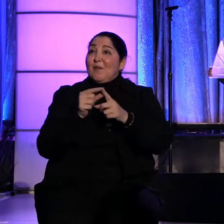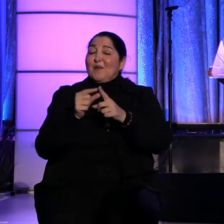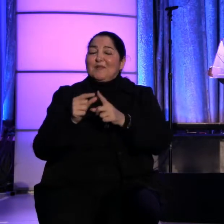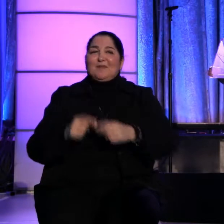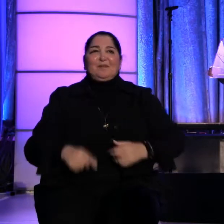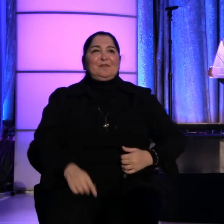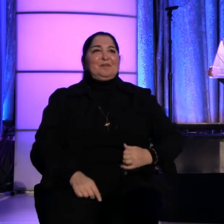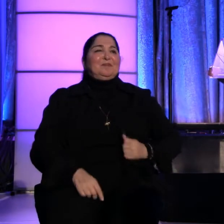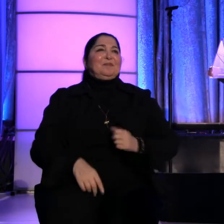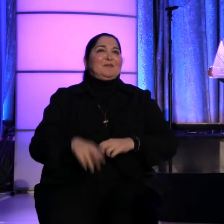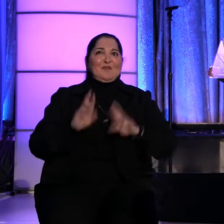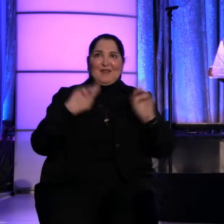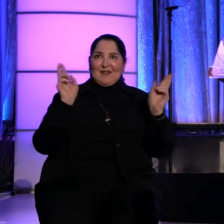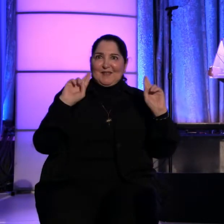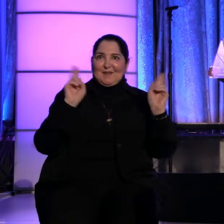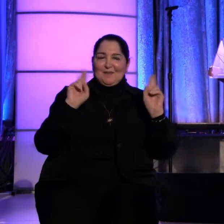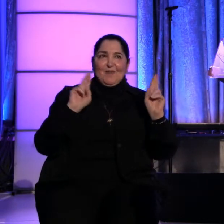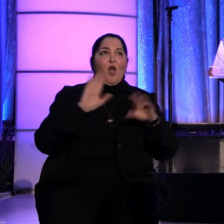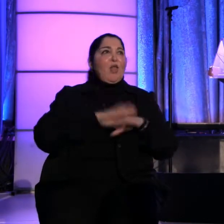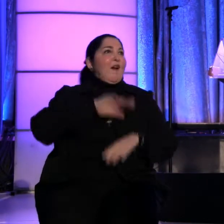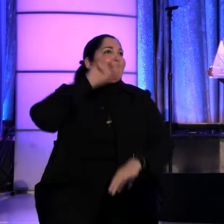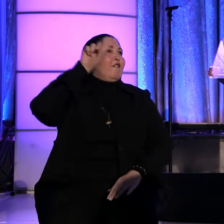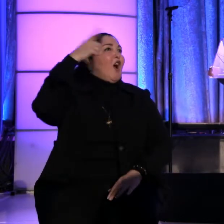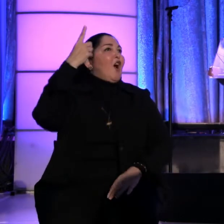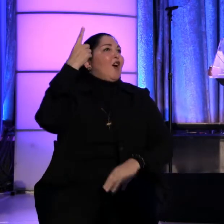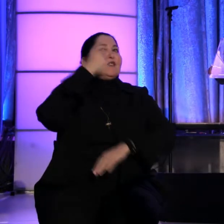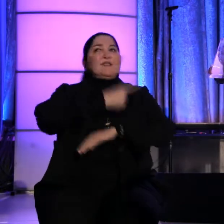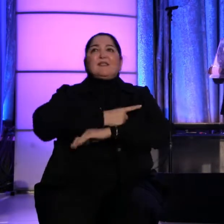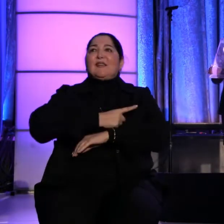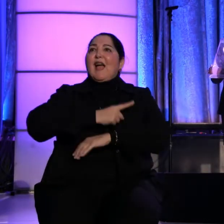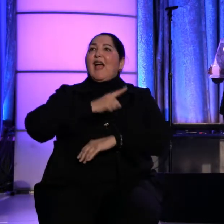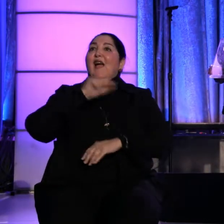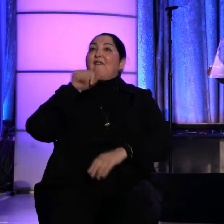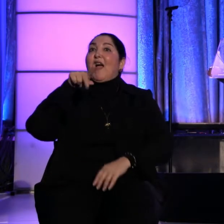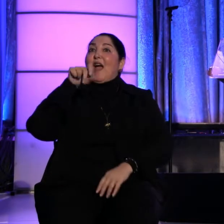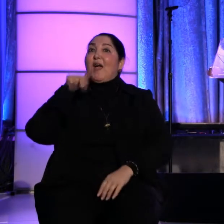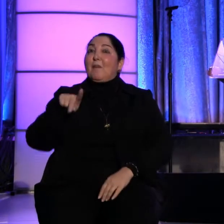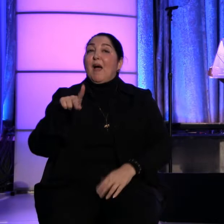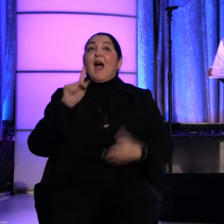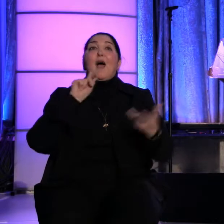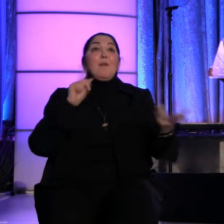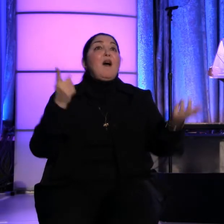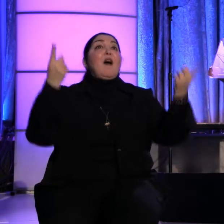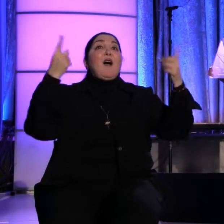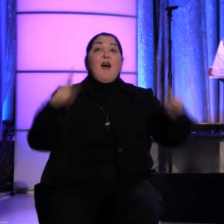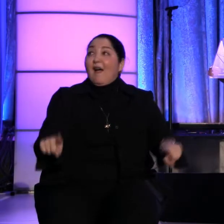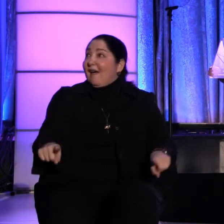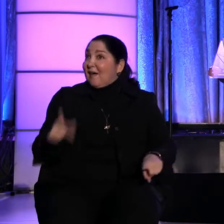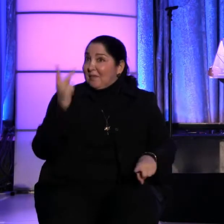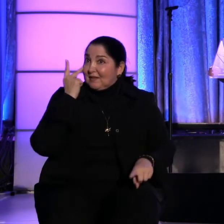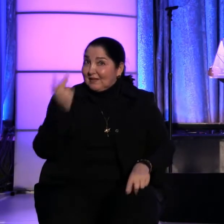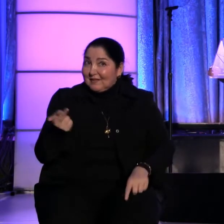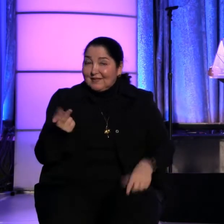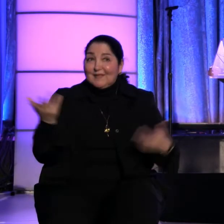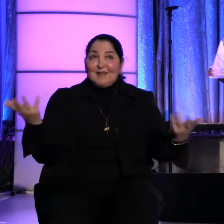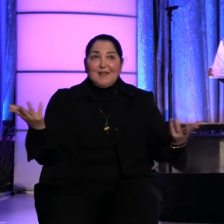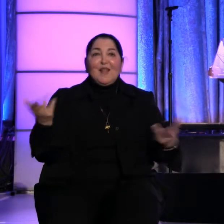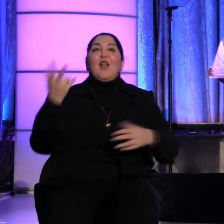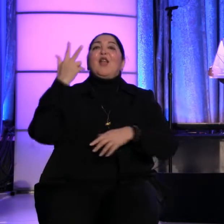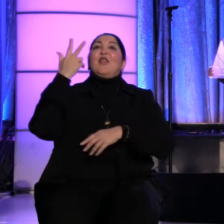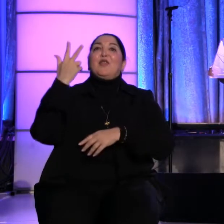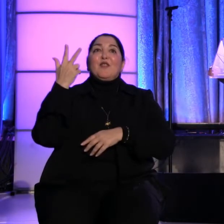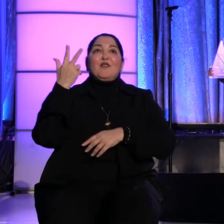Mm-hmm. All right, here we go. On the first day of APAP, this is what I did see.